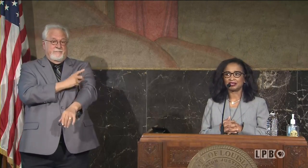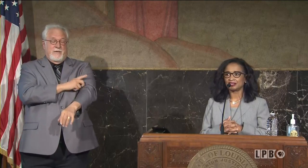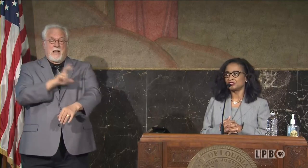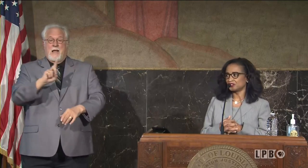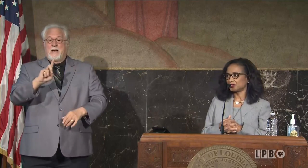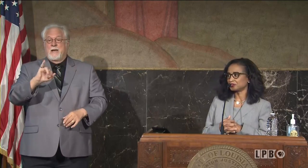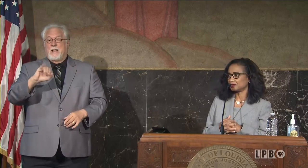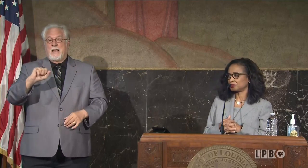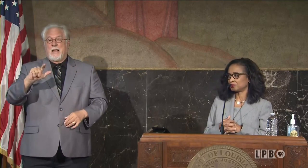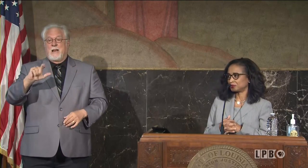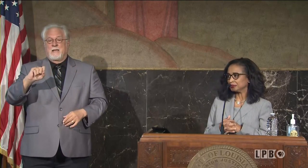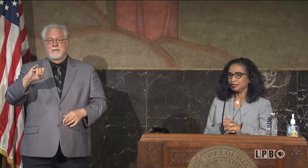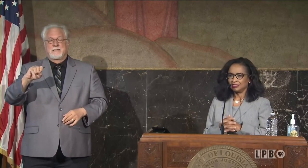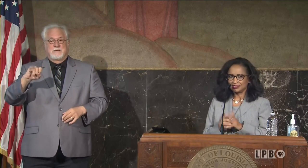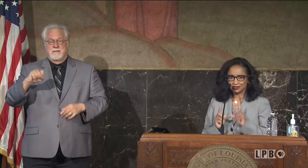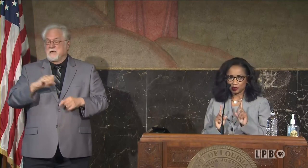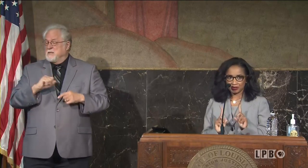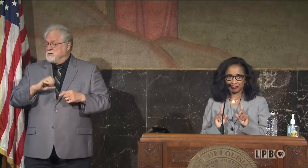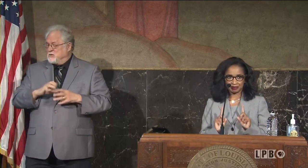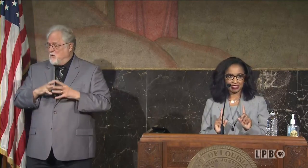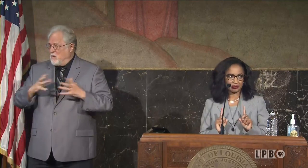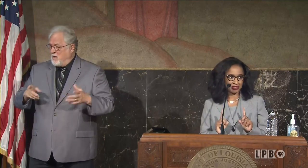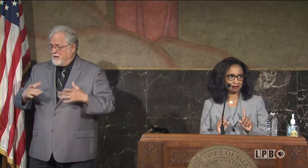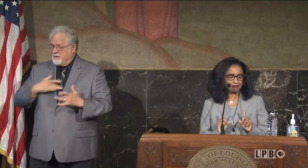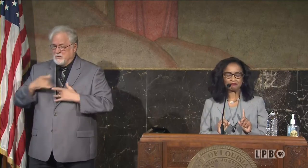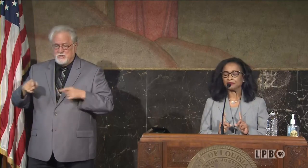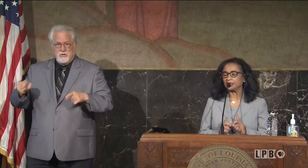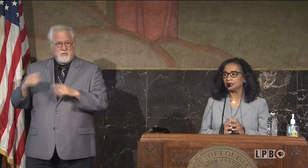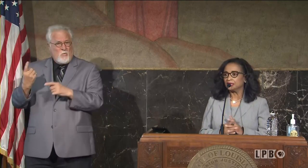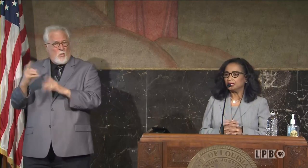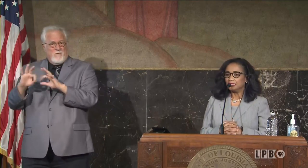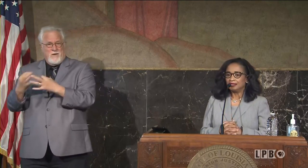of concern going on in this one family unit.